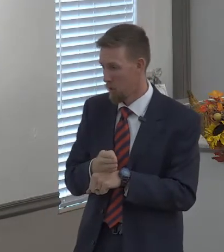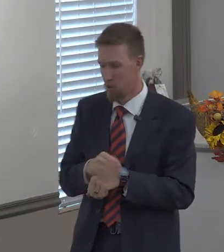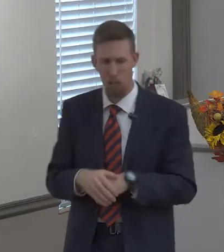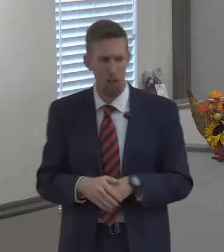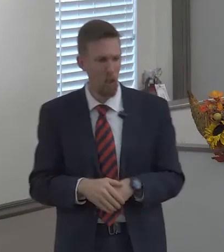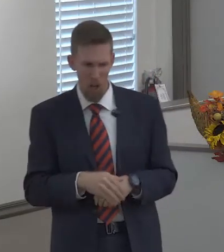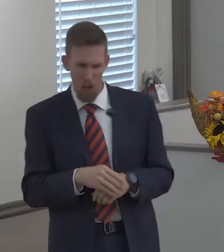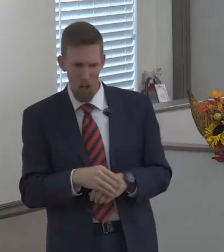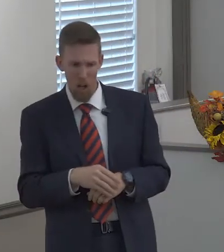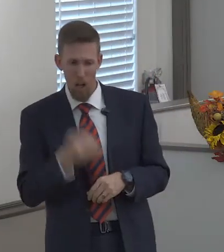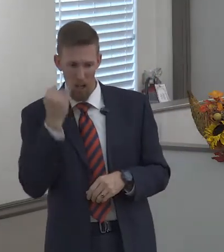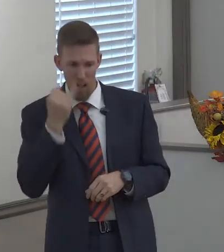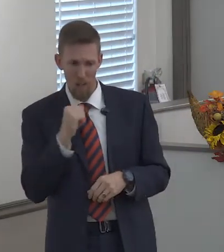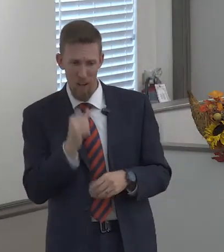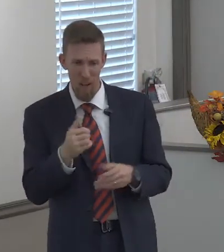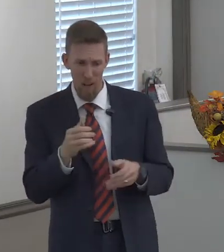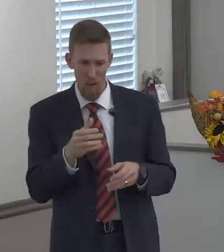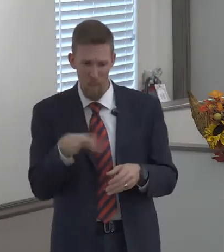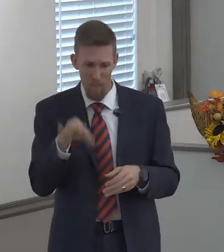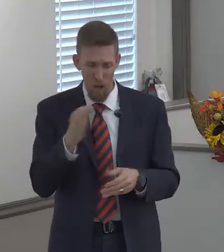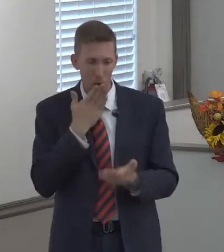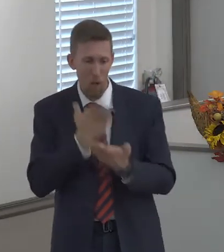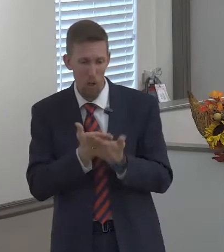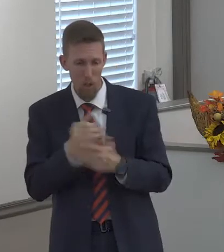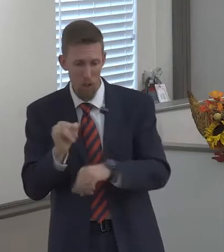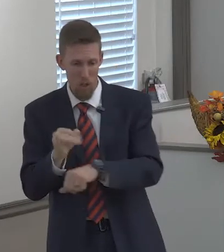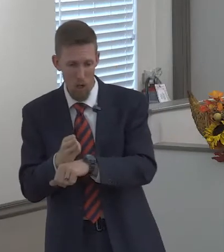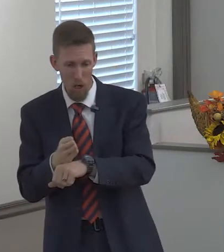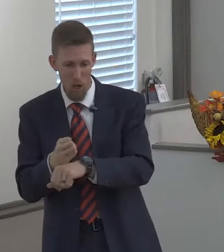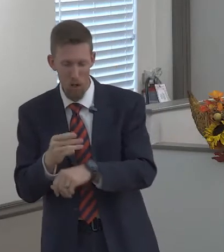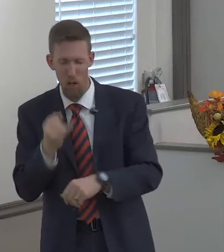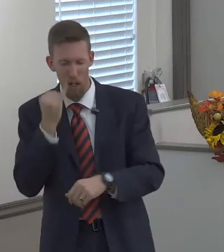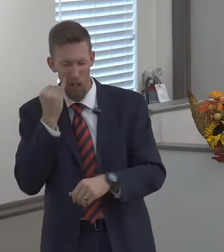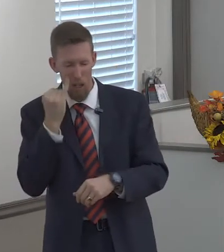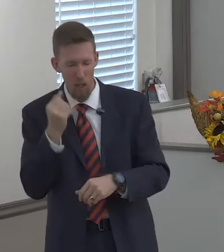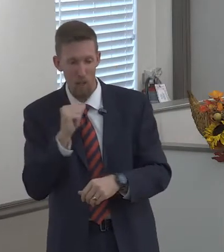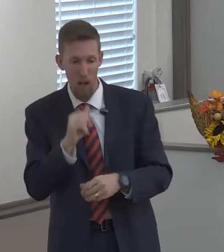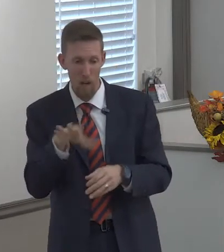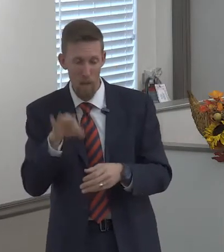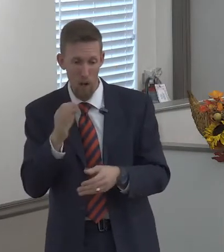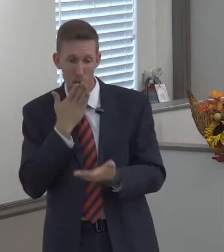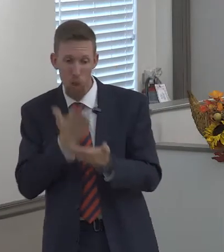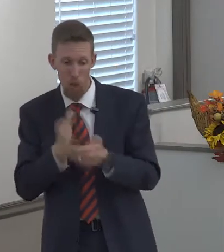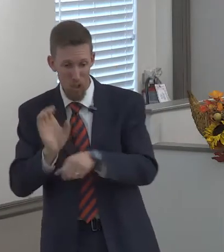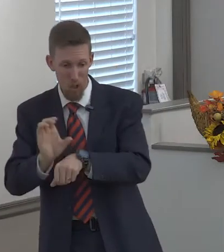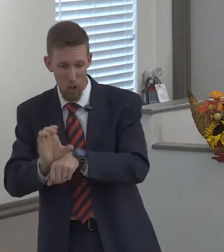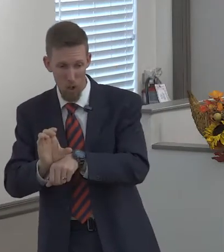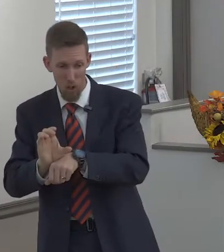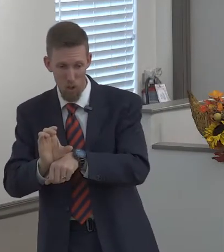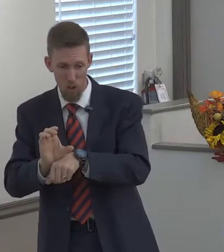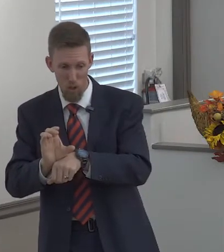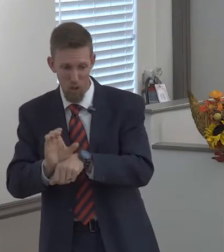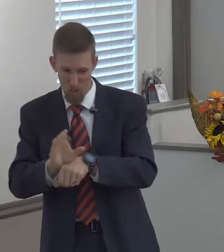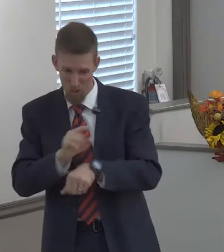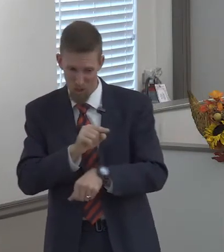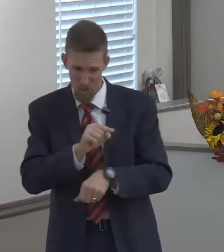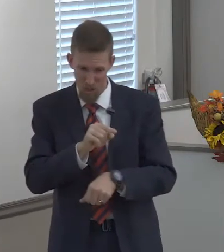shall he also reap. You know, we minimize the importance of church.